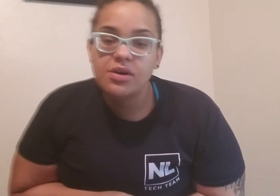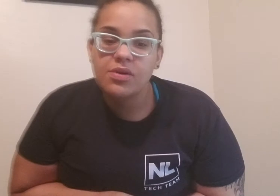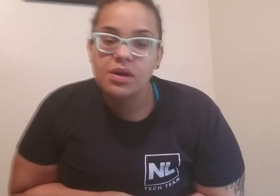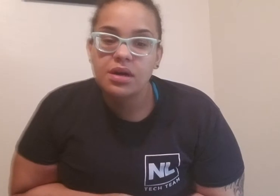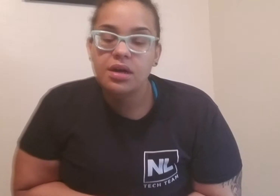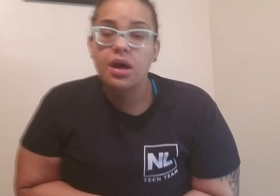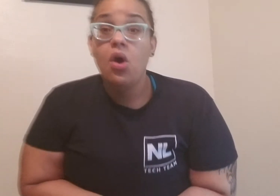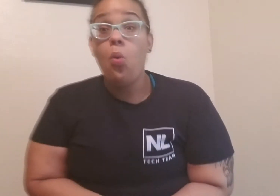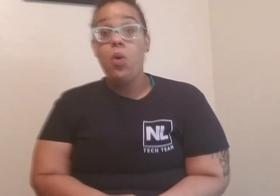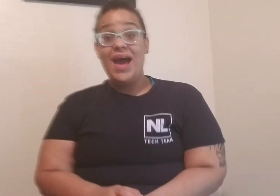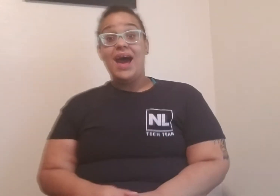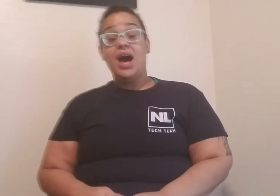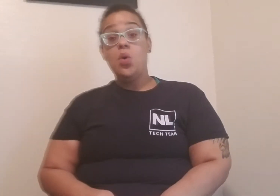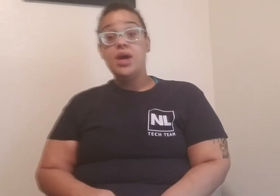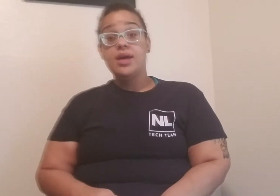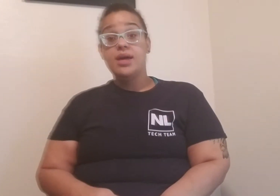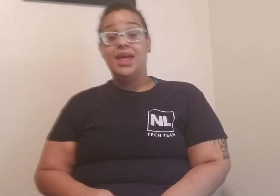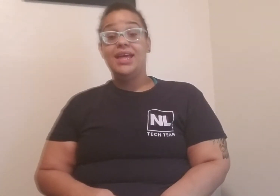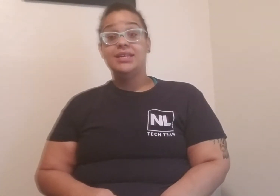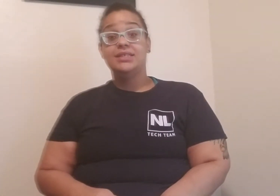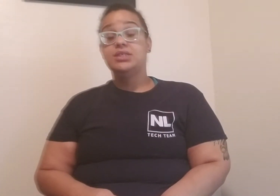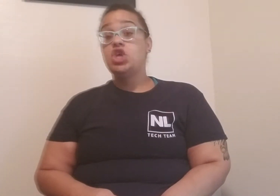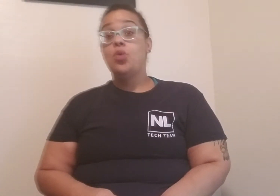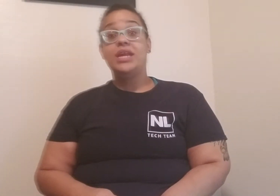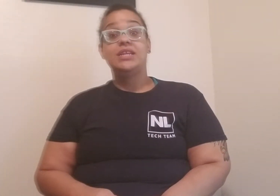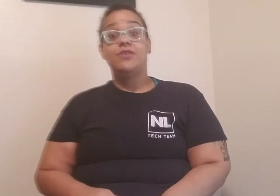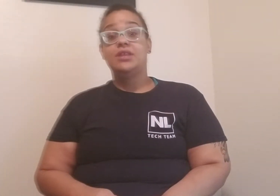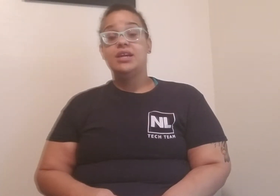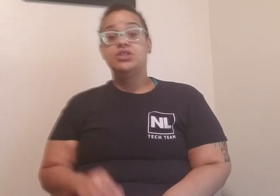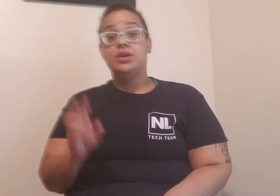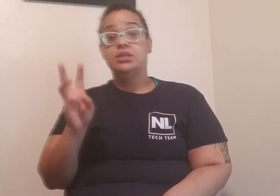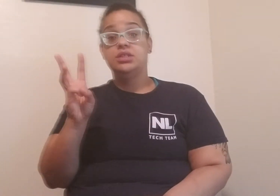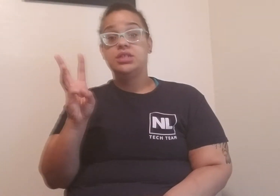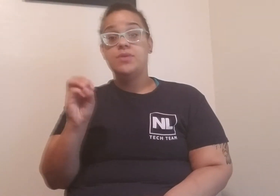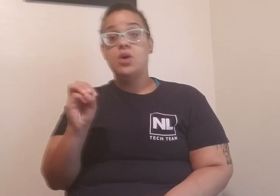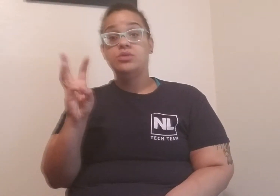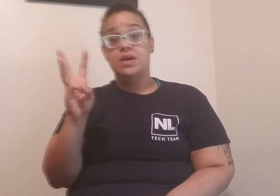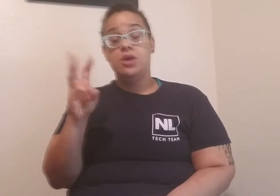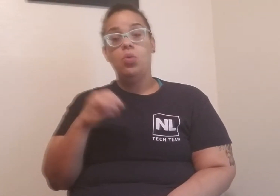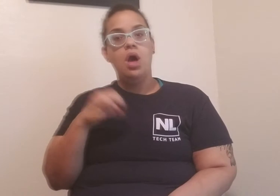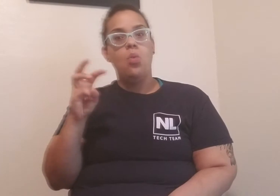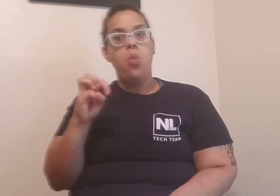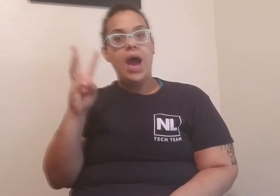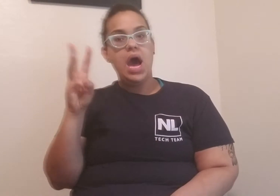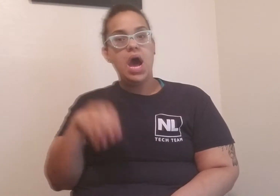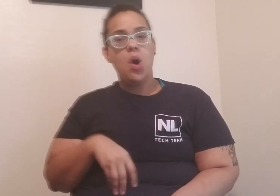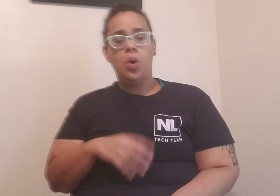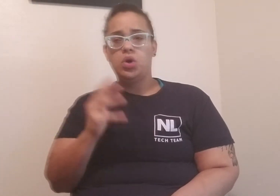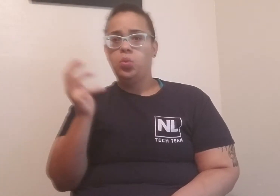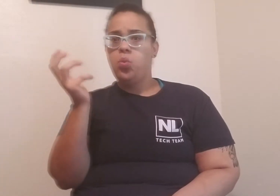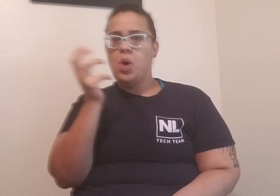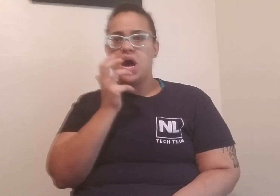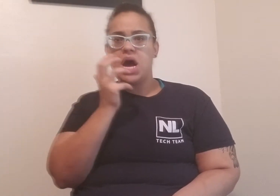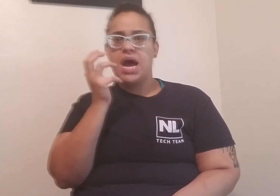So wow is so many different things. You can W-O-W, wow, or wow,